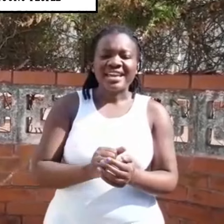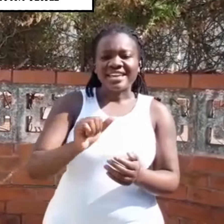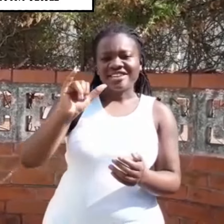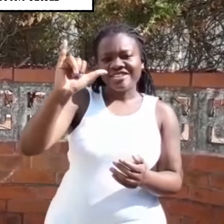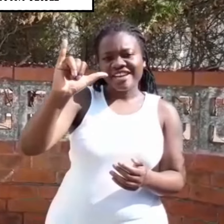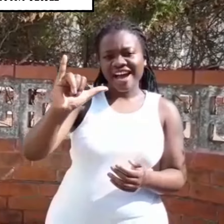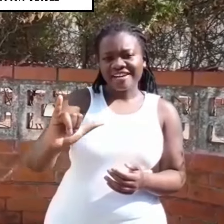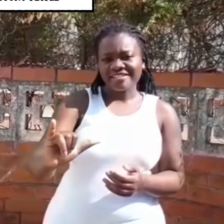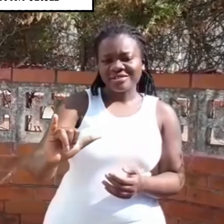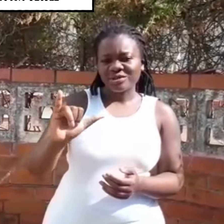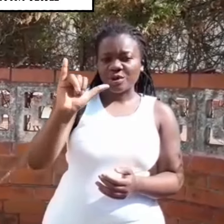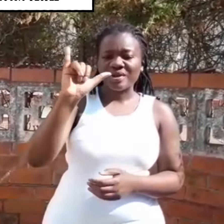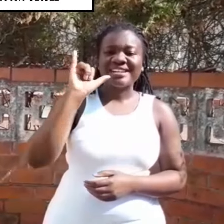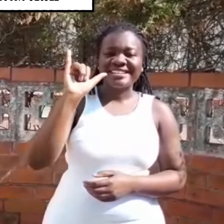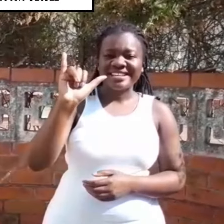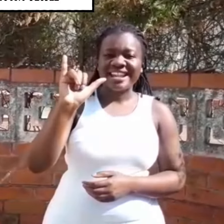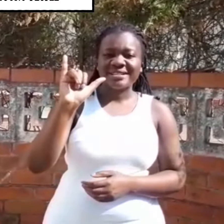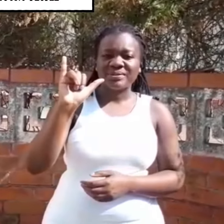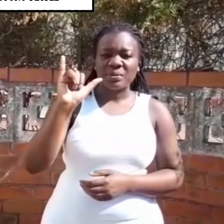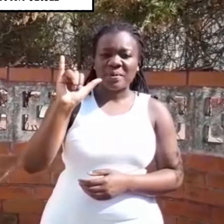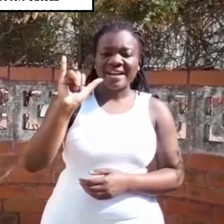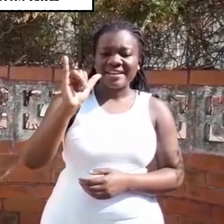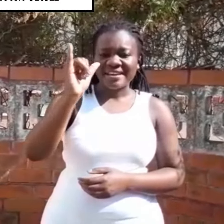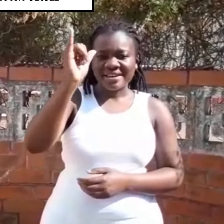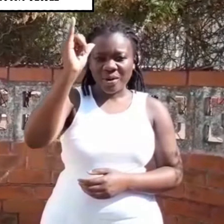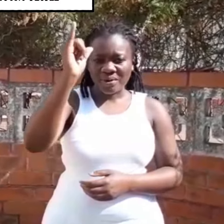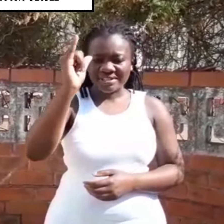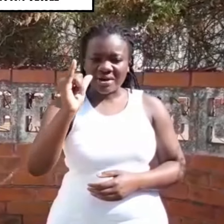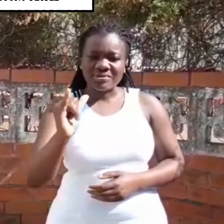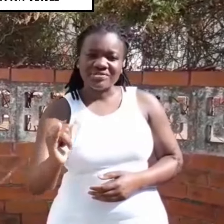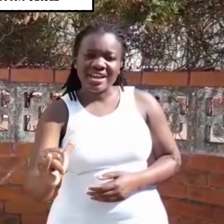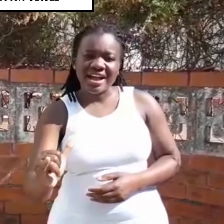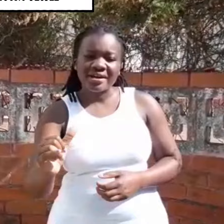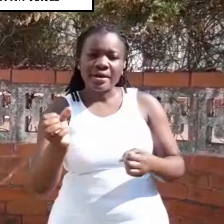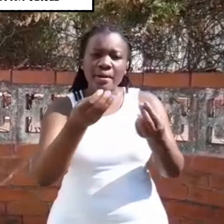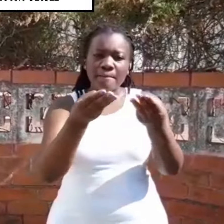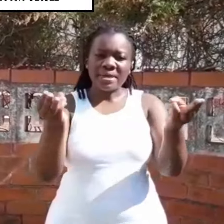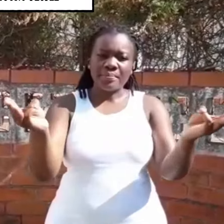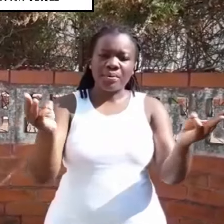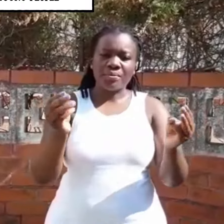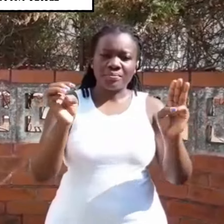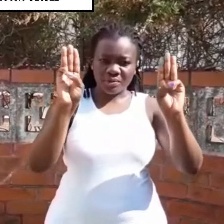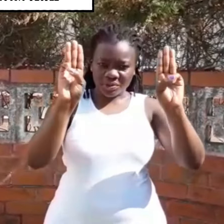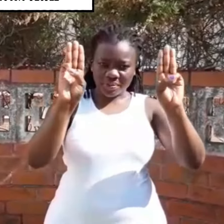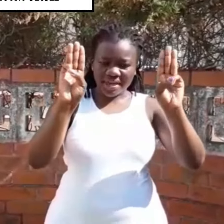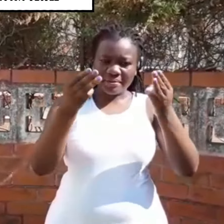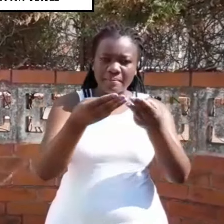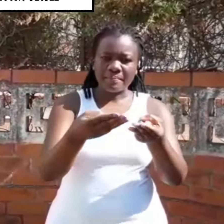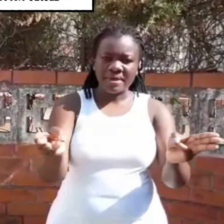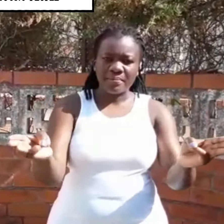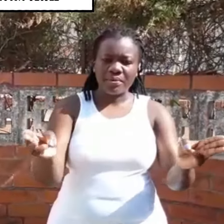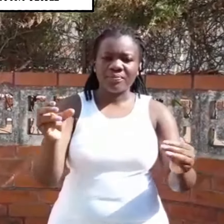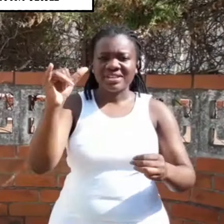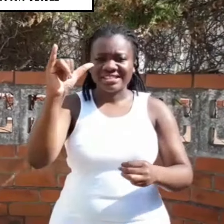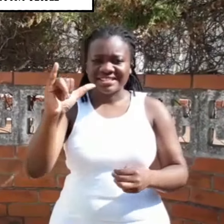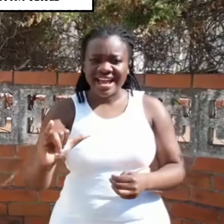Young, so you initialize with a Y, count down. Young people. Or P, people. Young,